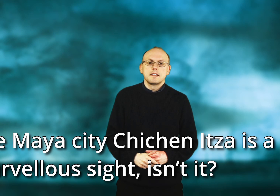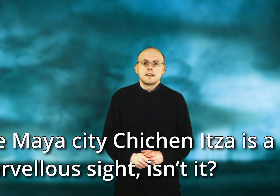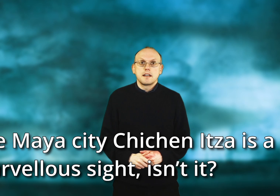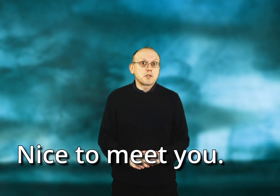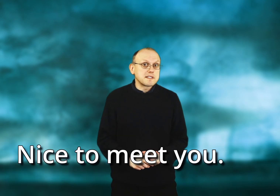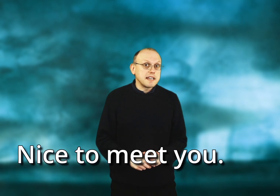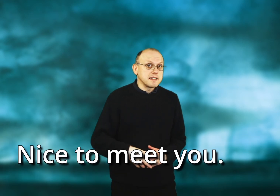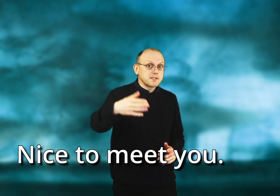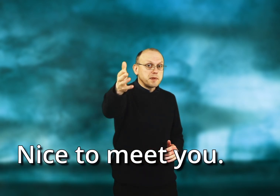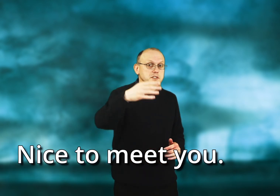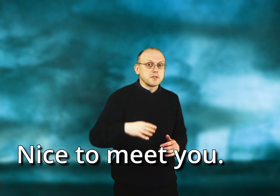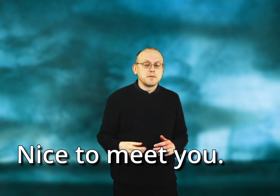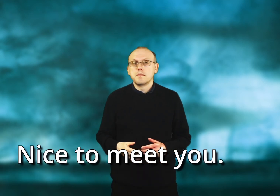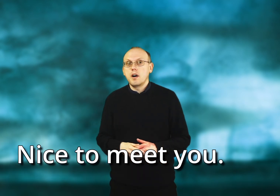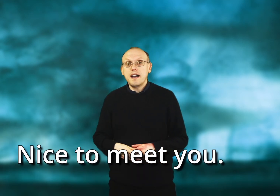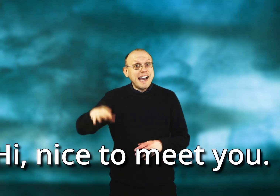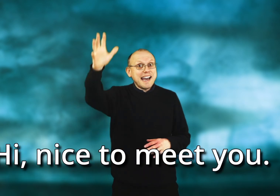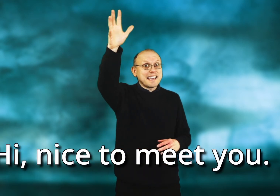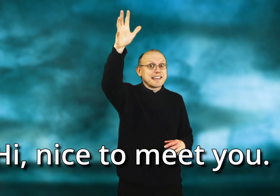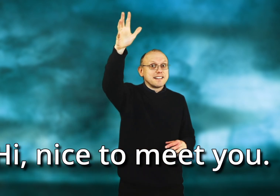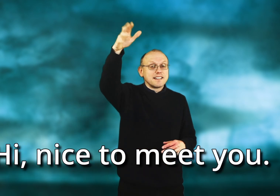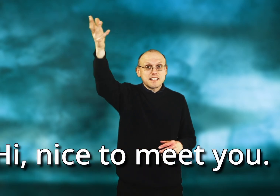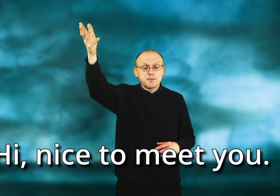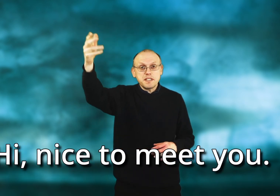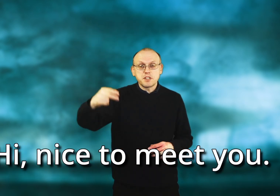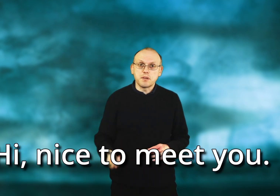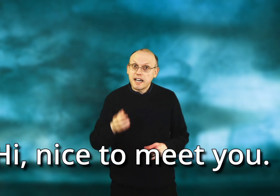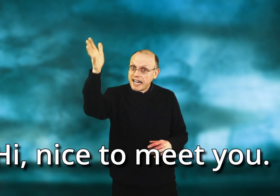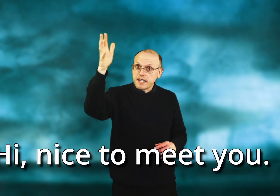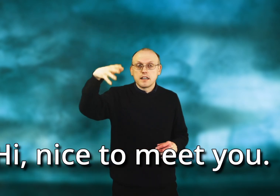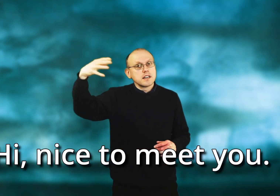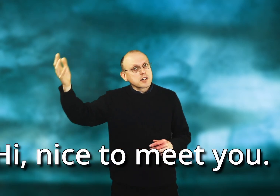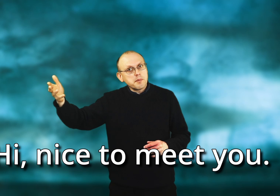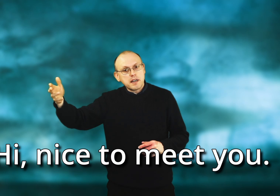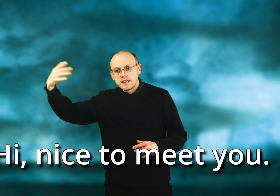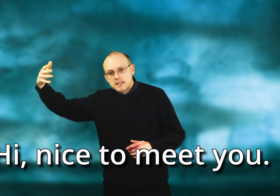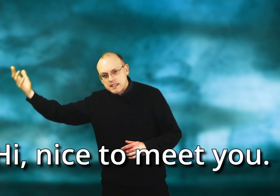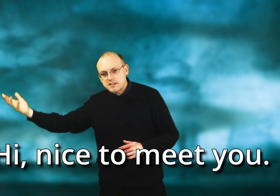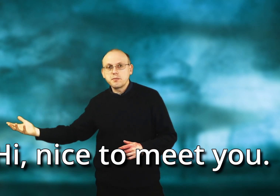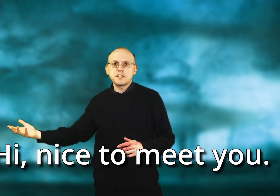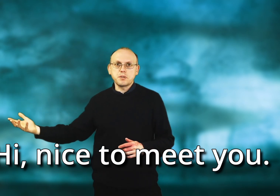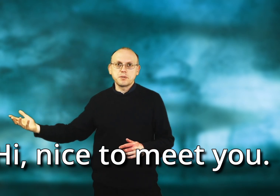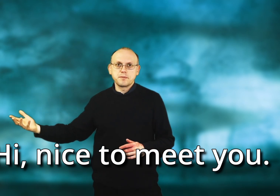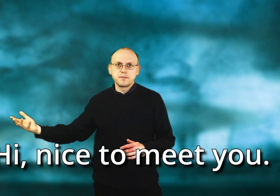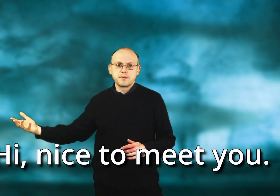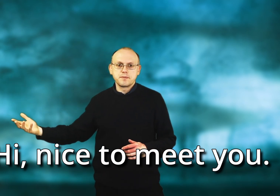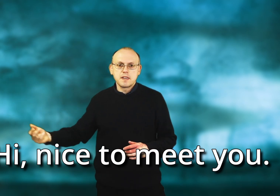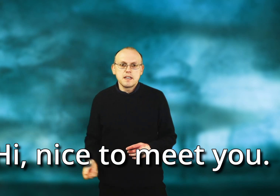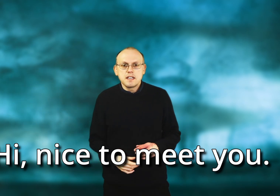I could say, nice to meet you, or hi, nice to meet you, hi, nice to meet you. So